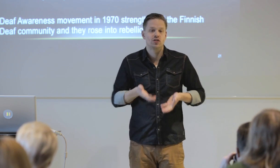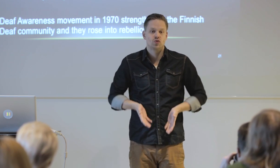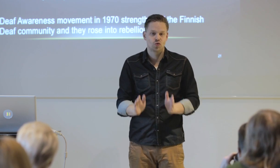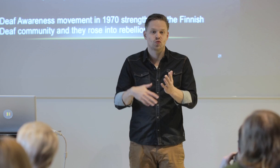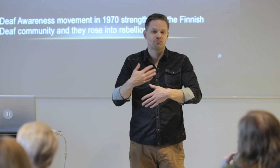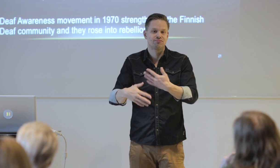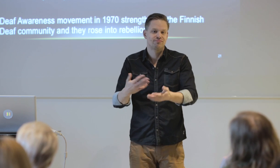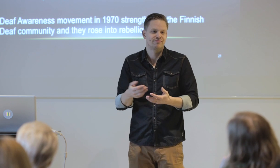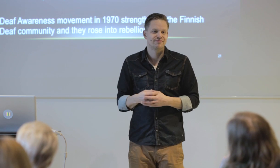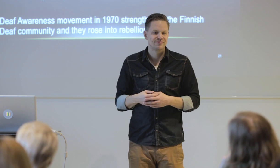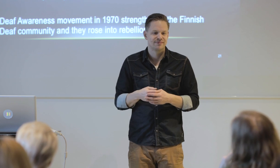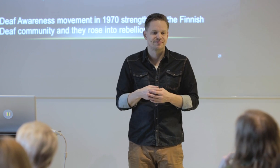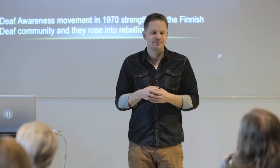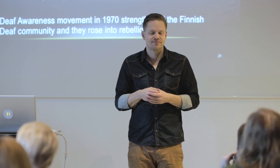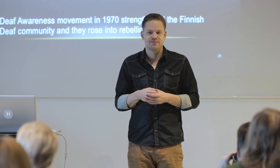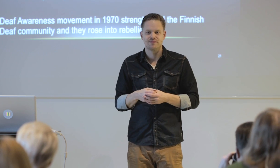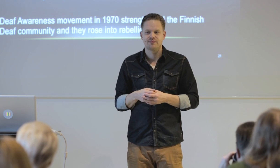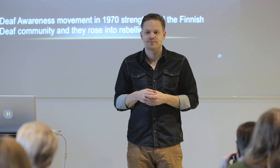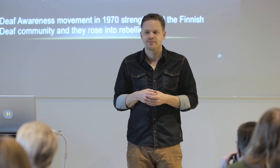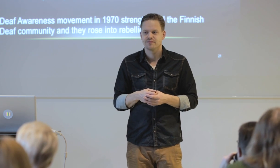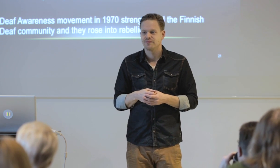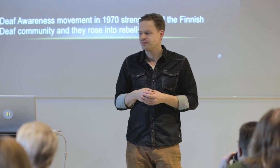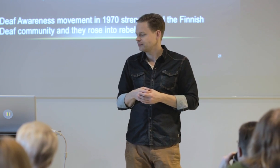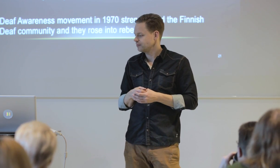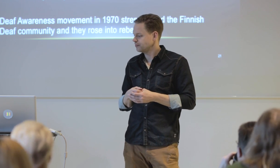you know, then you could have the baby and then you could go on with your life.